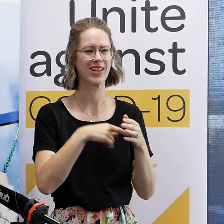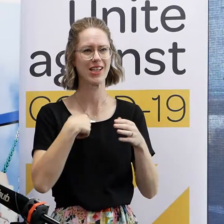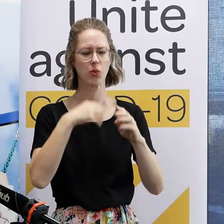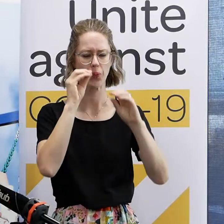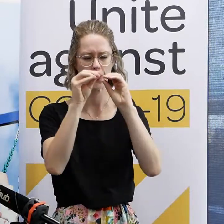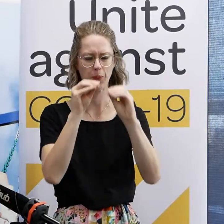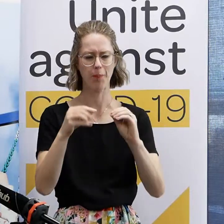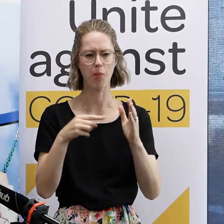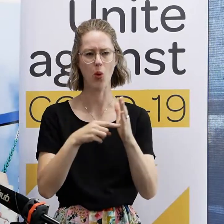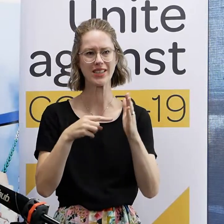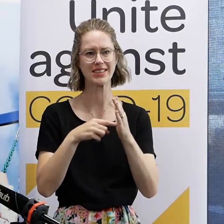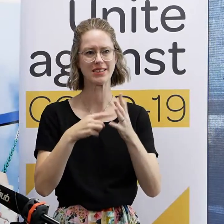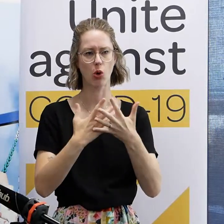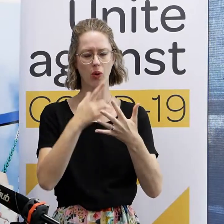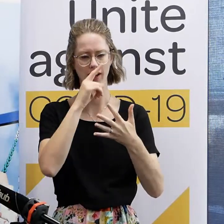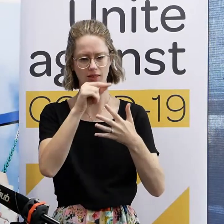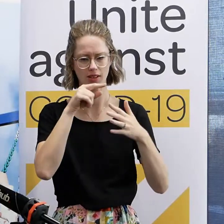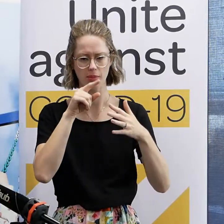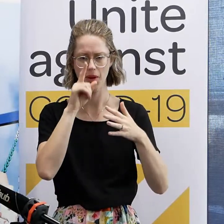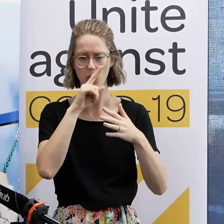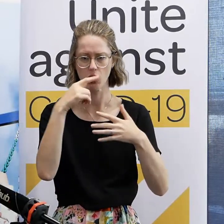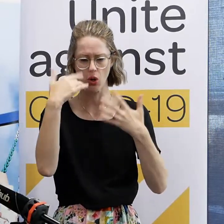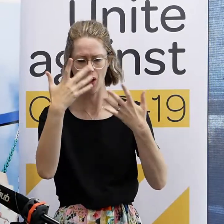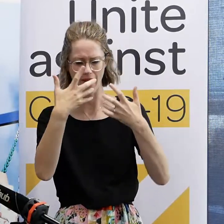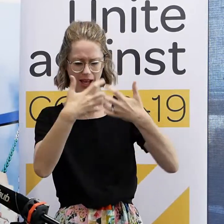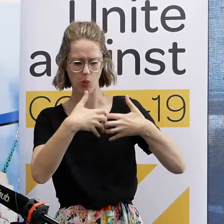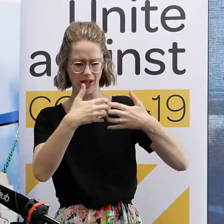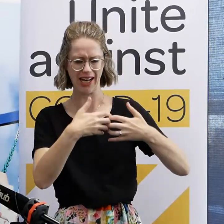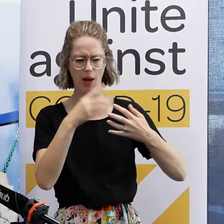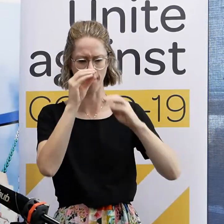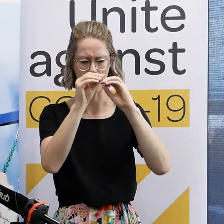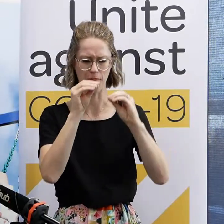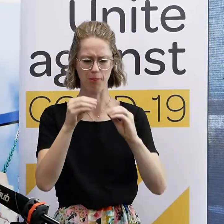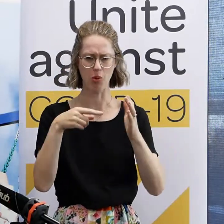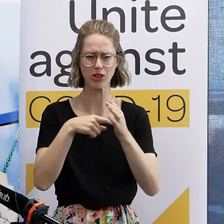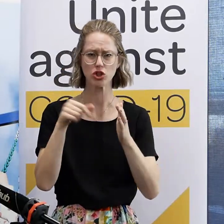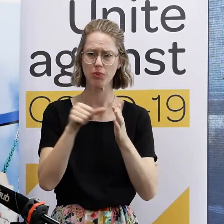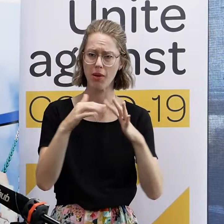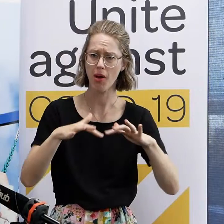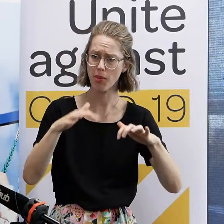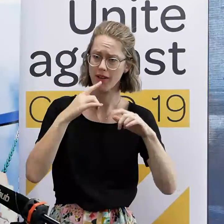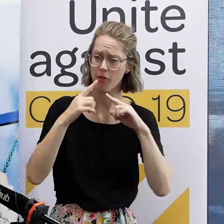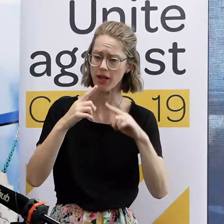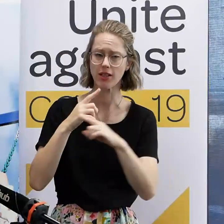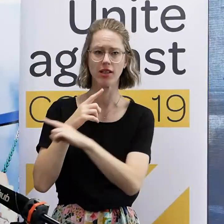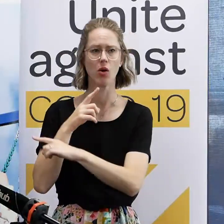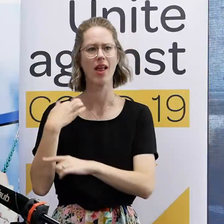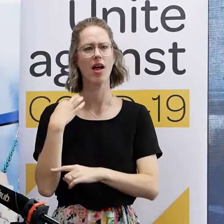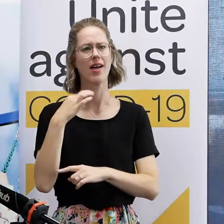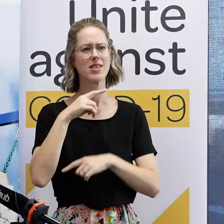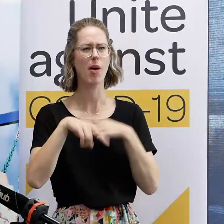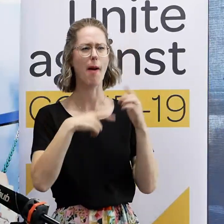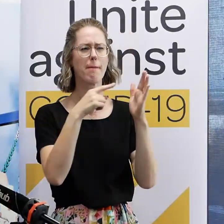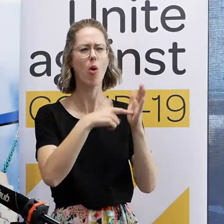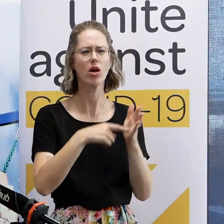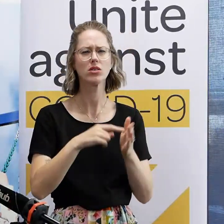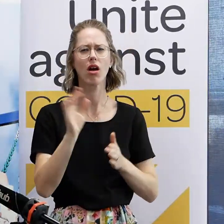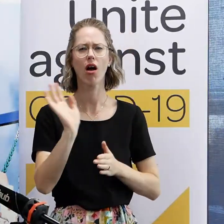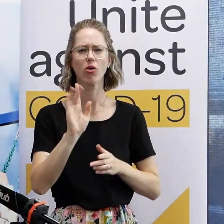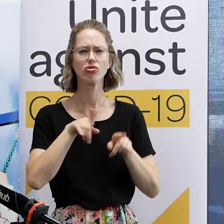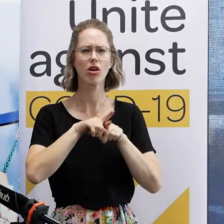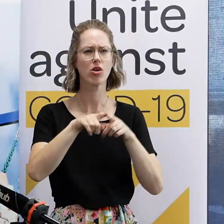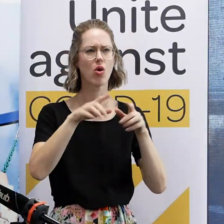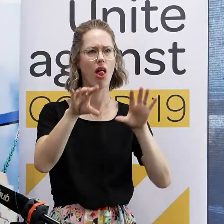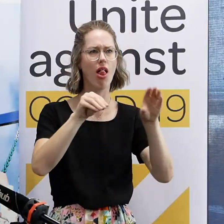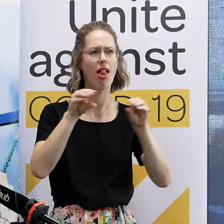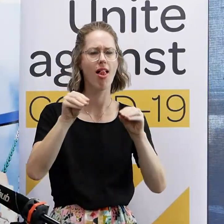know how they could have the system work in their favour. So largely with the application system, it's not about scoring points or trying to find